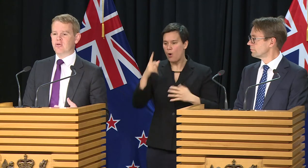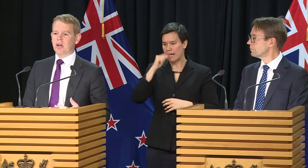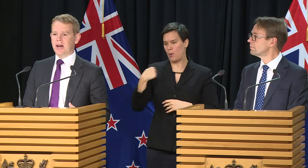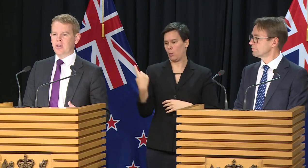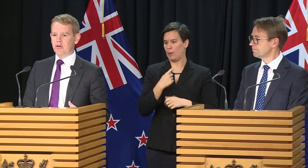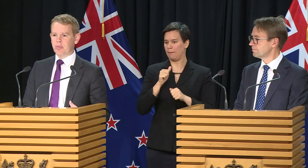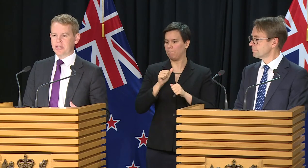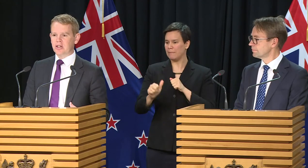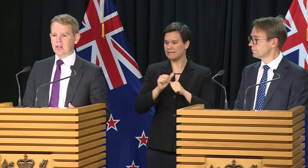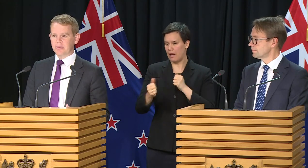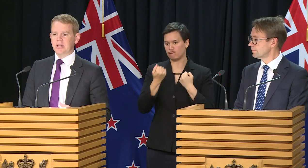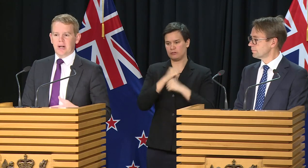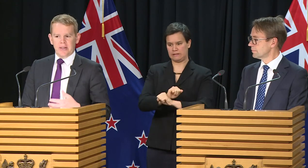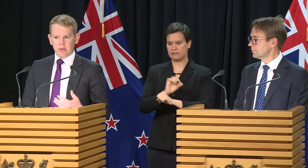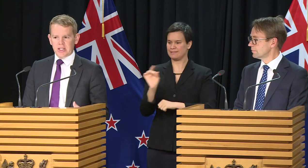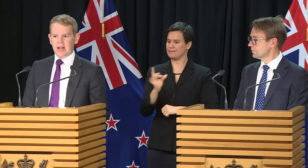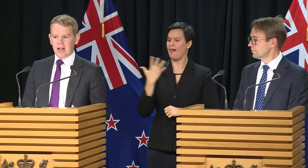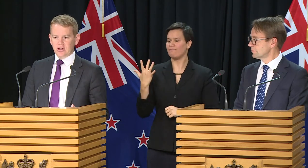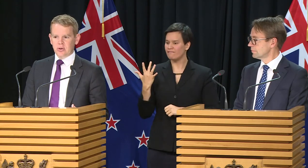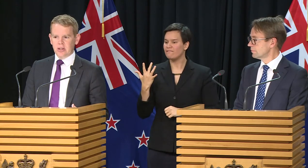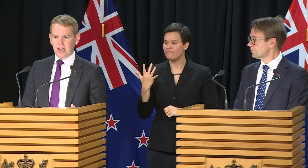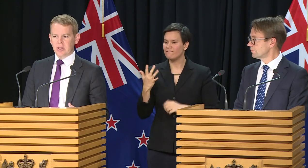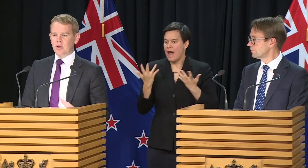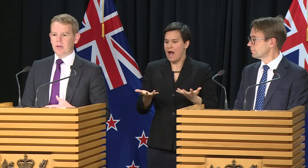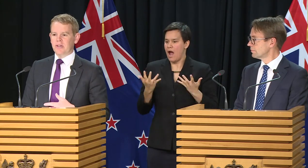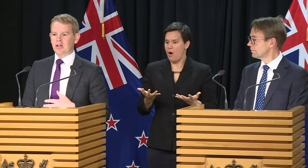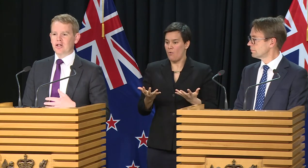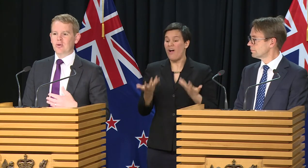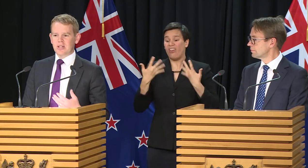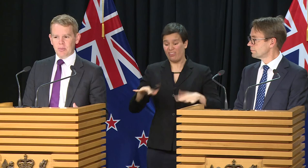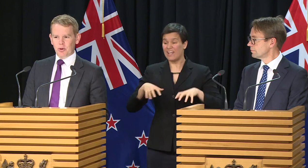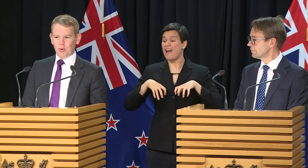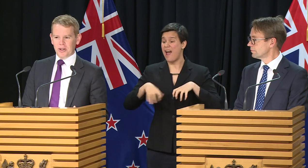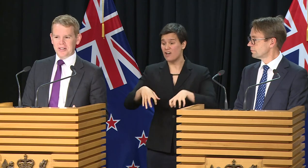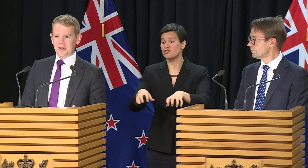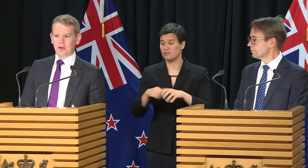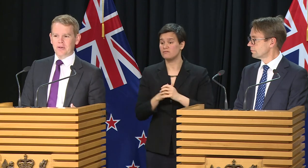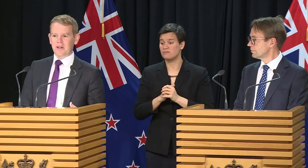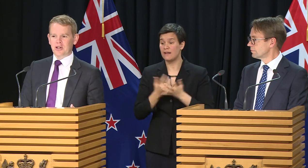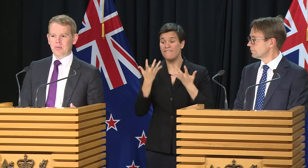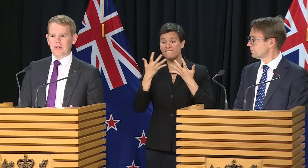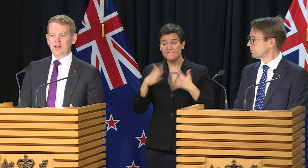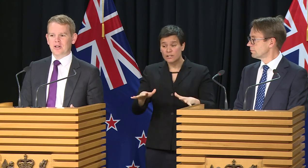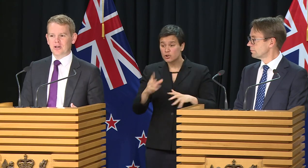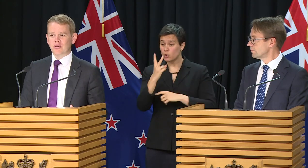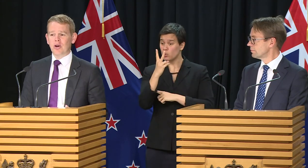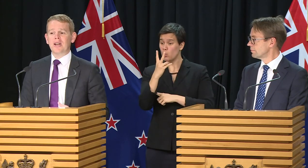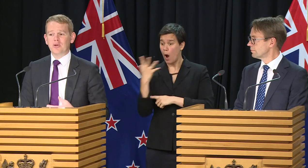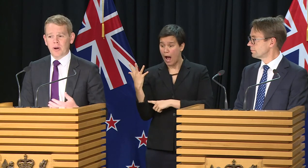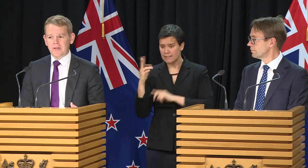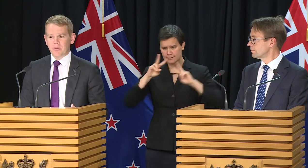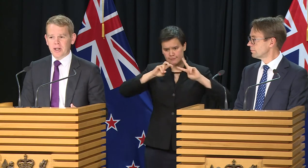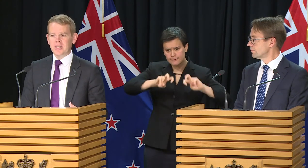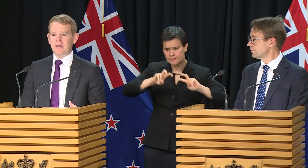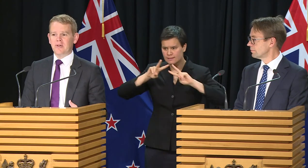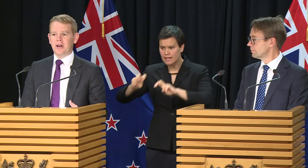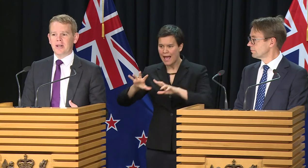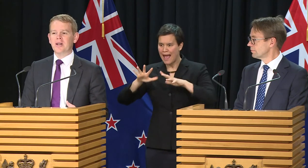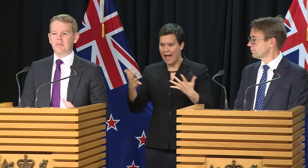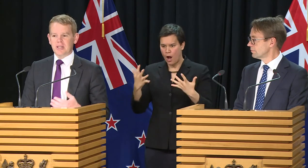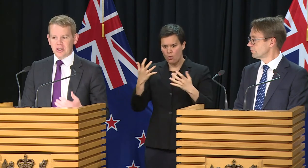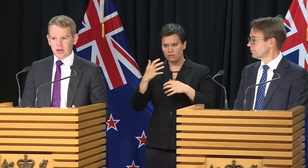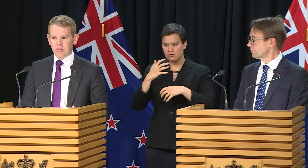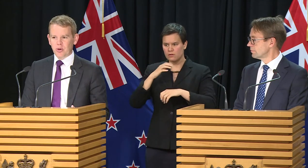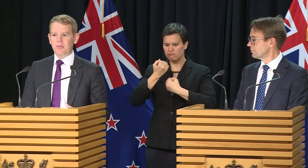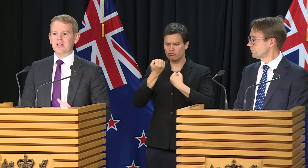in an extra layer of protection? And then we take action on that. We've done two separate audits of infection prevention and control, each one of them